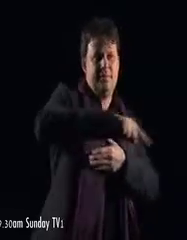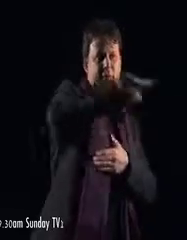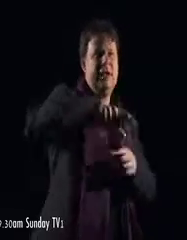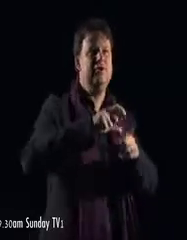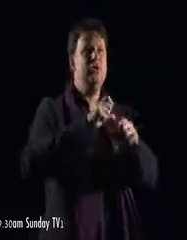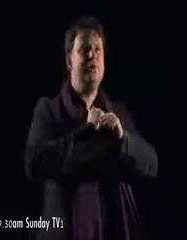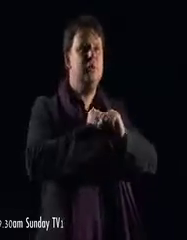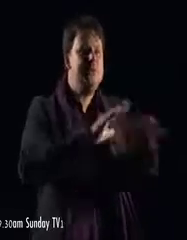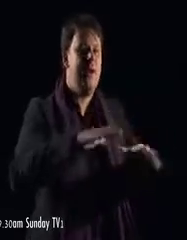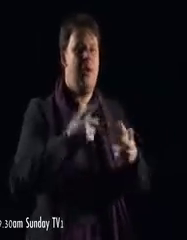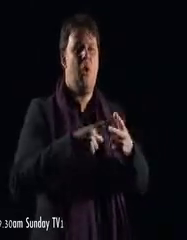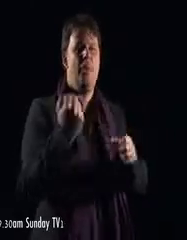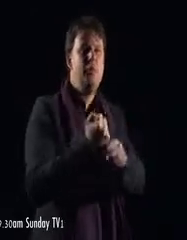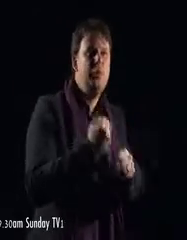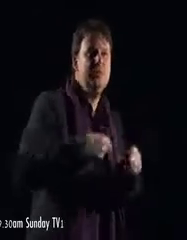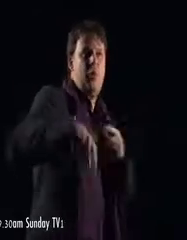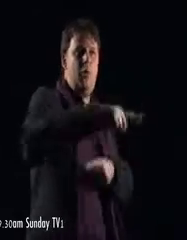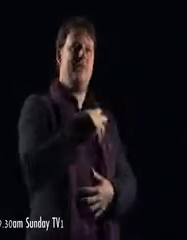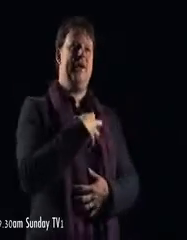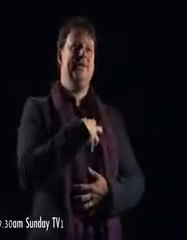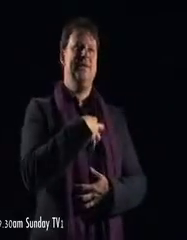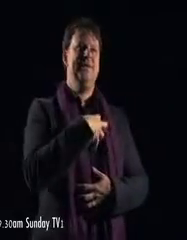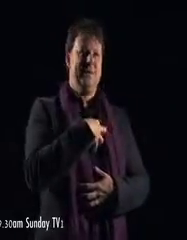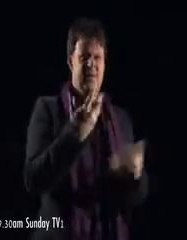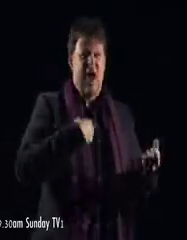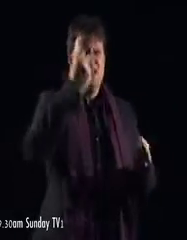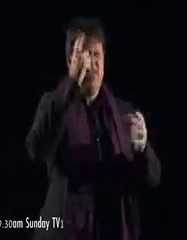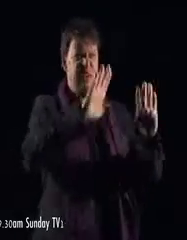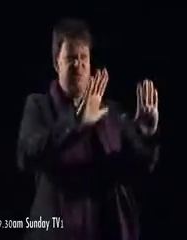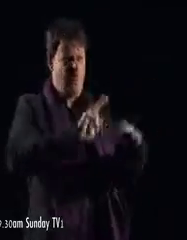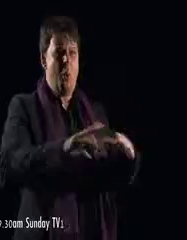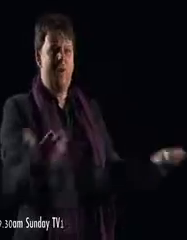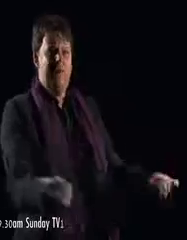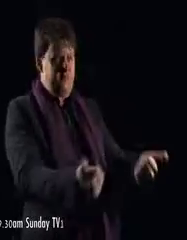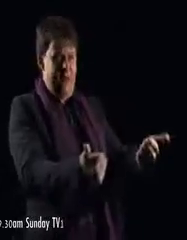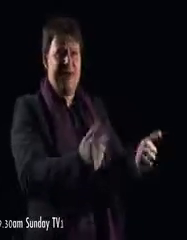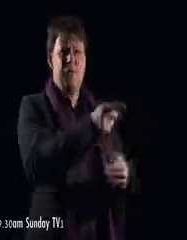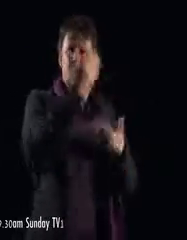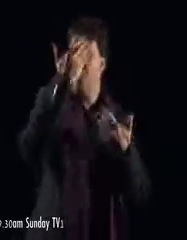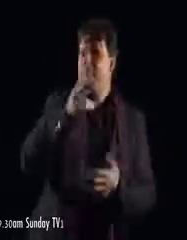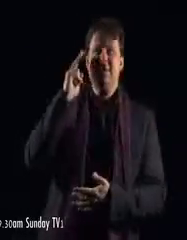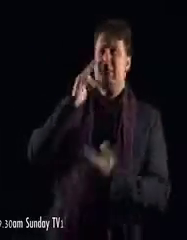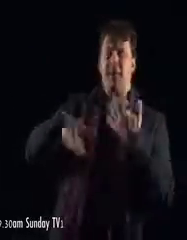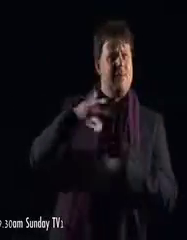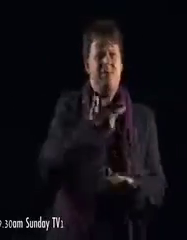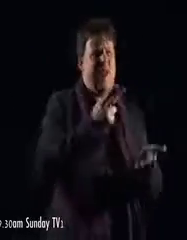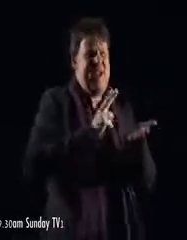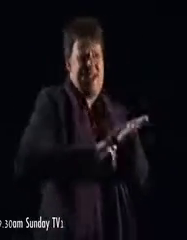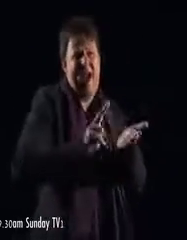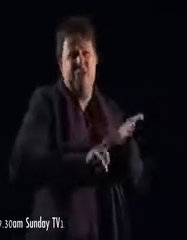scared. It's understandable. It's normal to be scared of the unknown. They don't know about deaf people. That's a